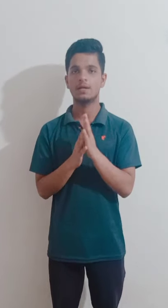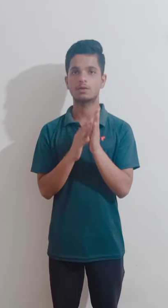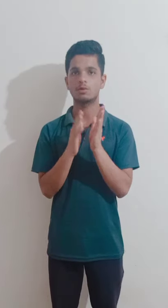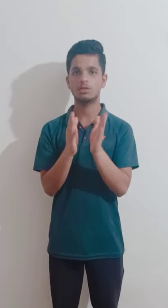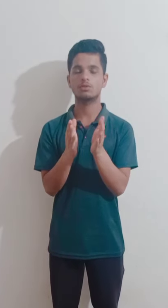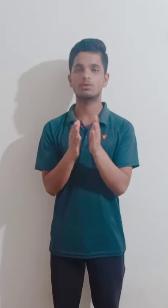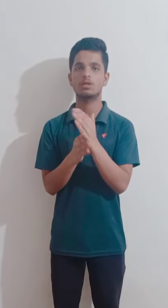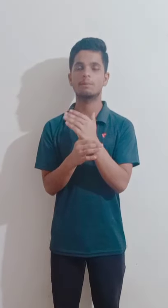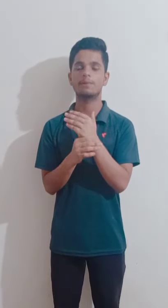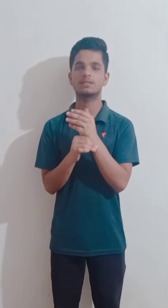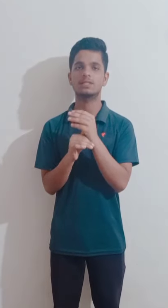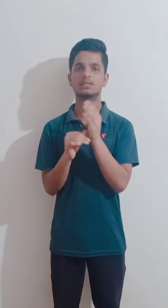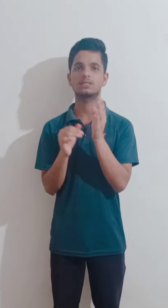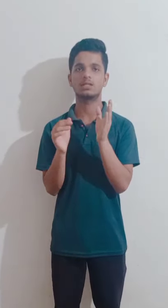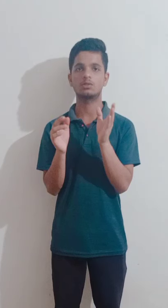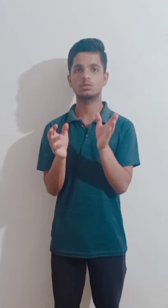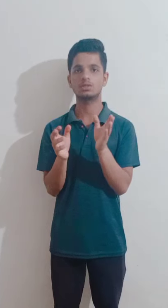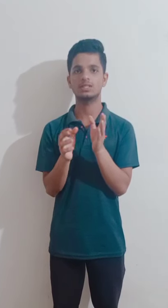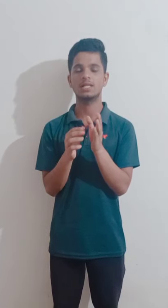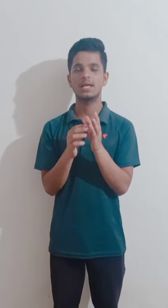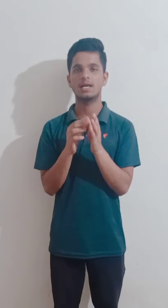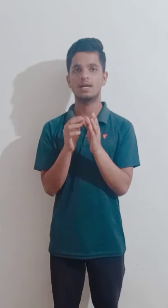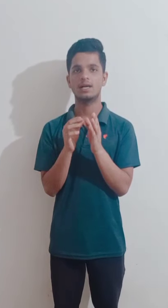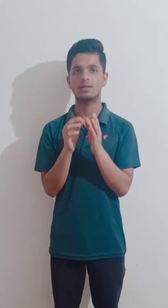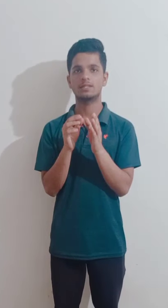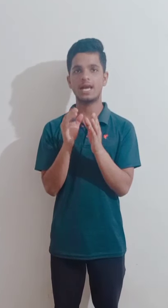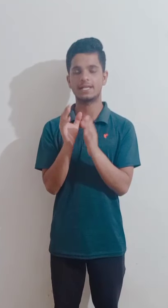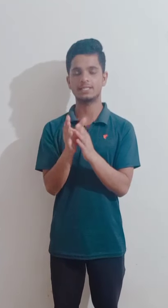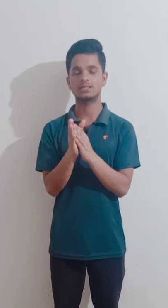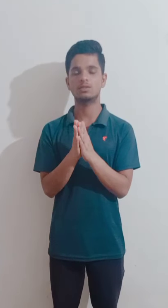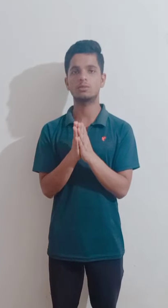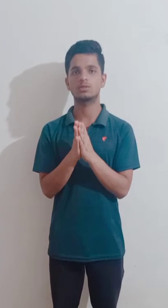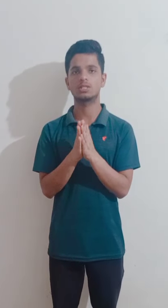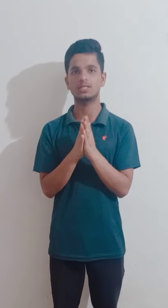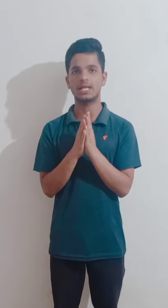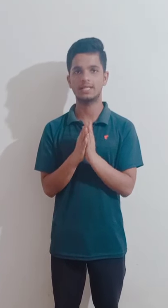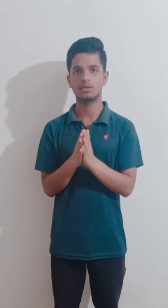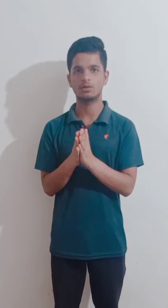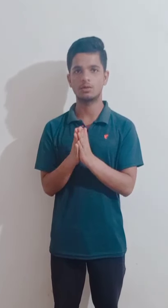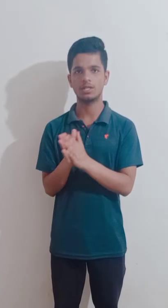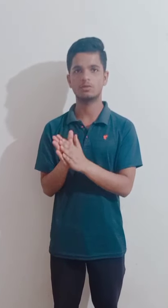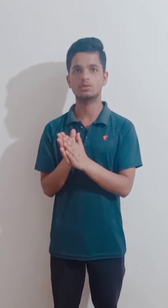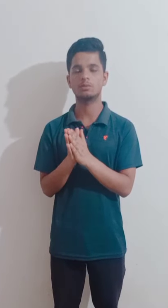Equal to compares the two strings, the addresses of two strings, and dot equals to method